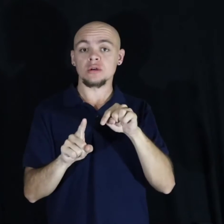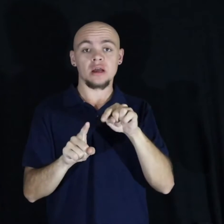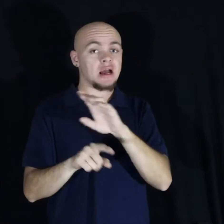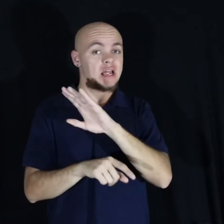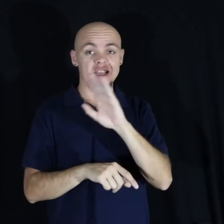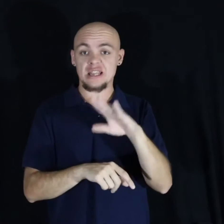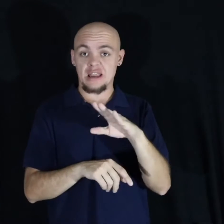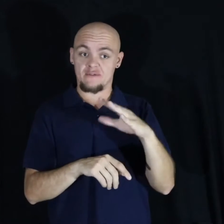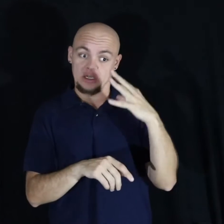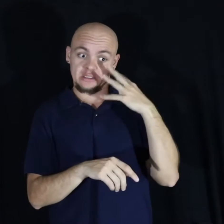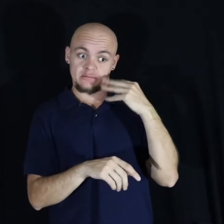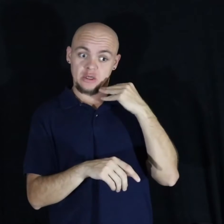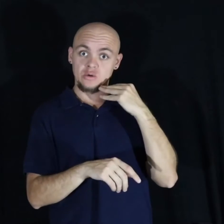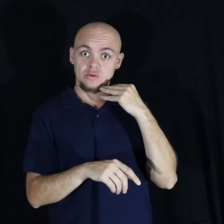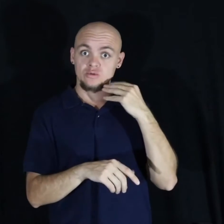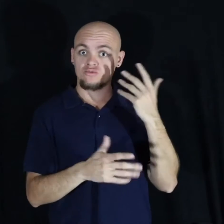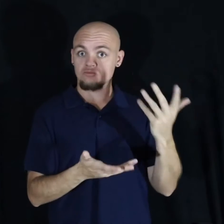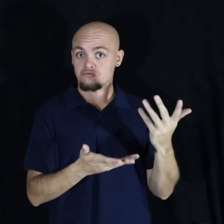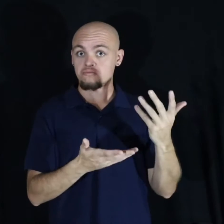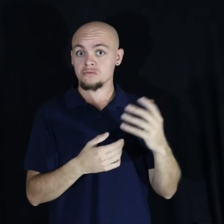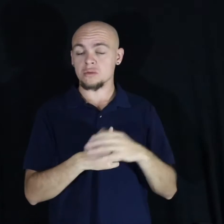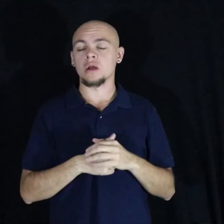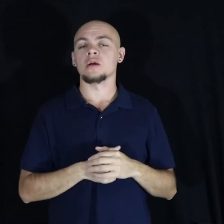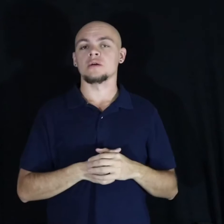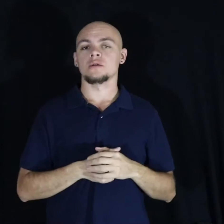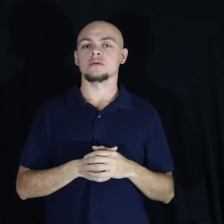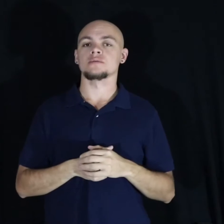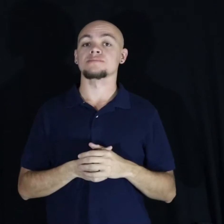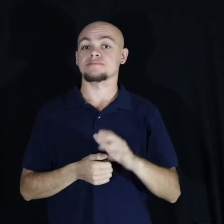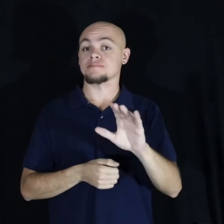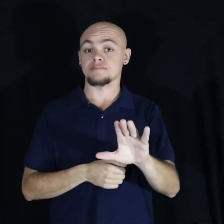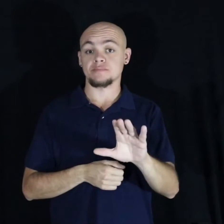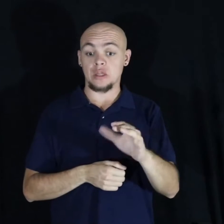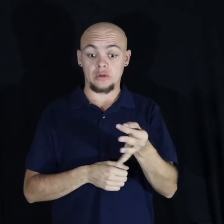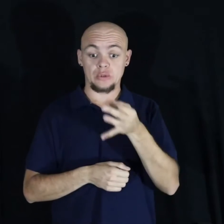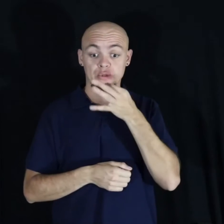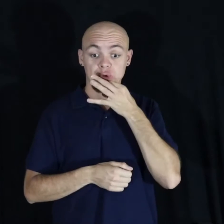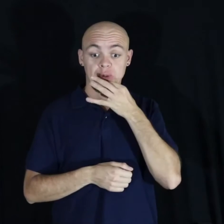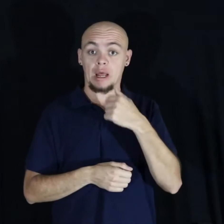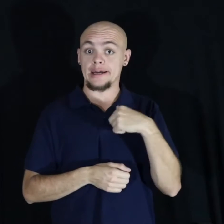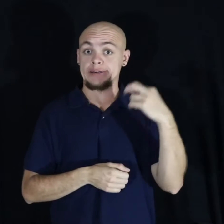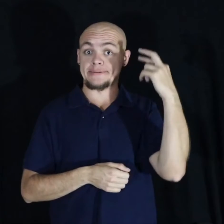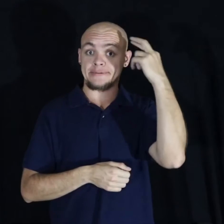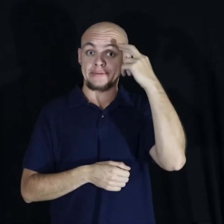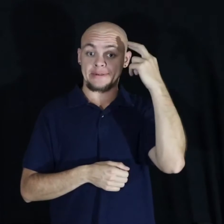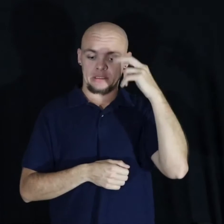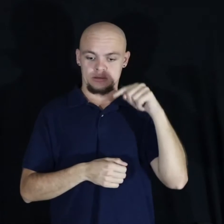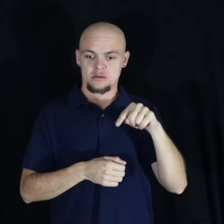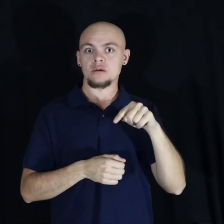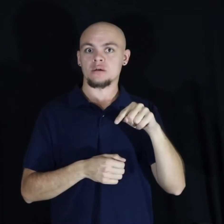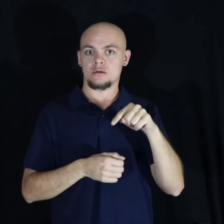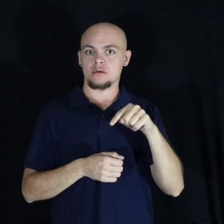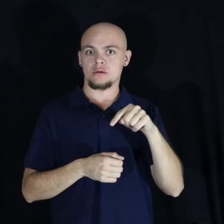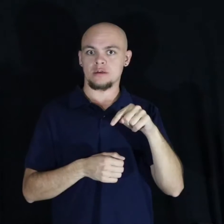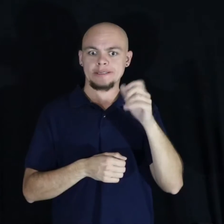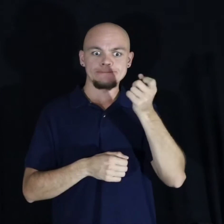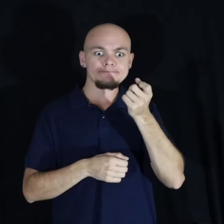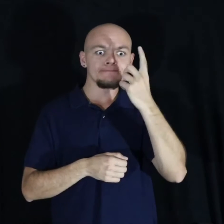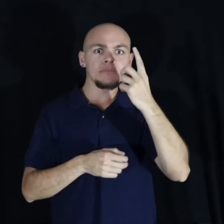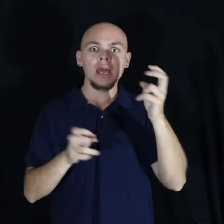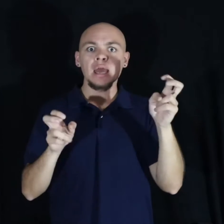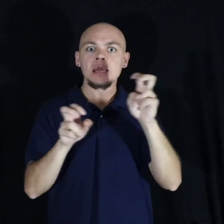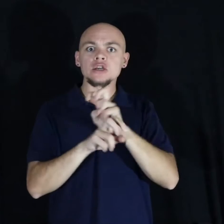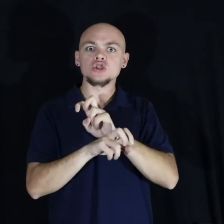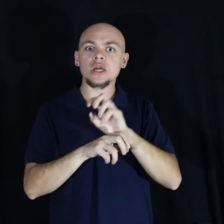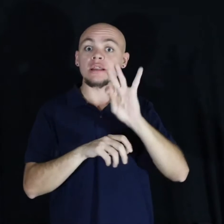exchange opportunity when originally applying to the program. It wasn't long before I realized I could pursue the possibility of seeking an exchange to